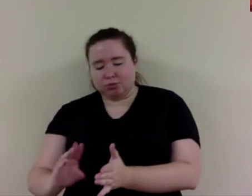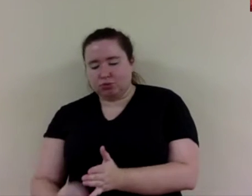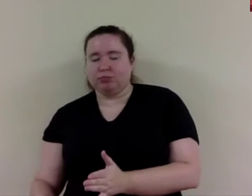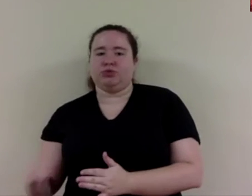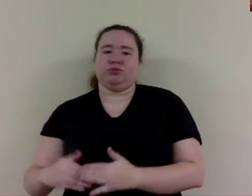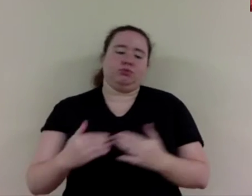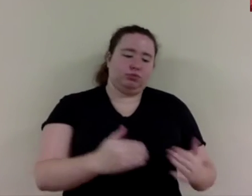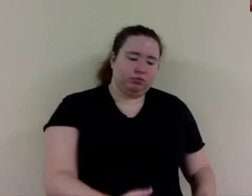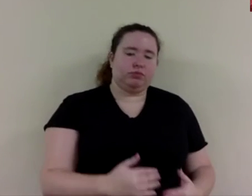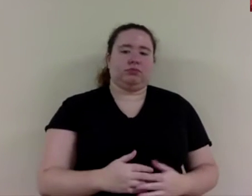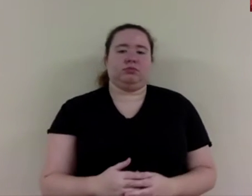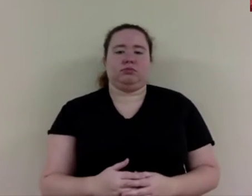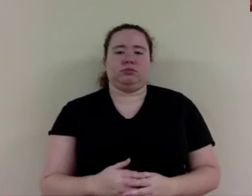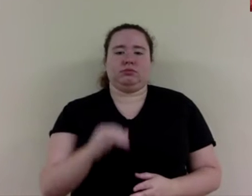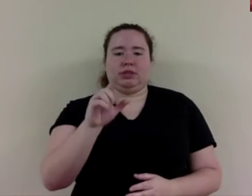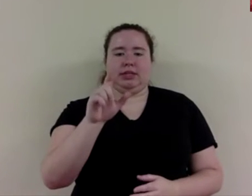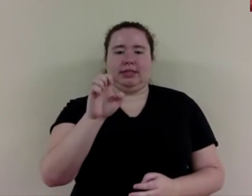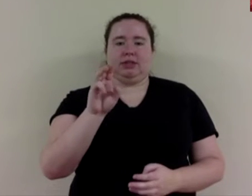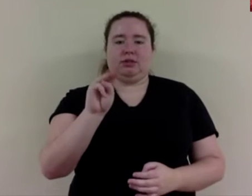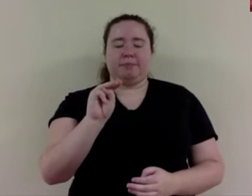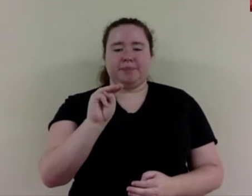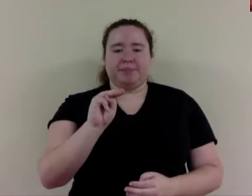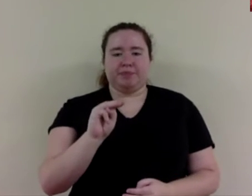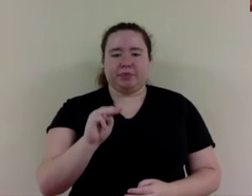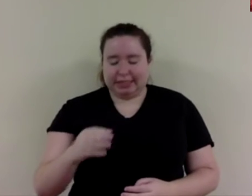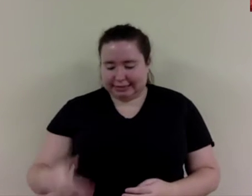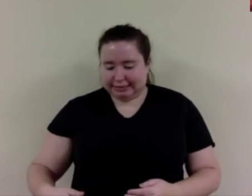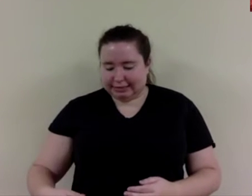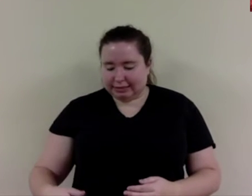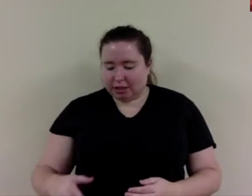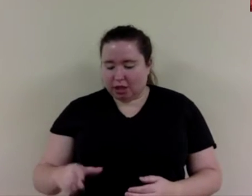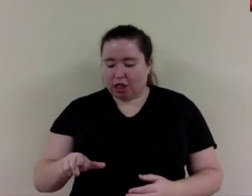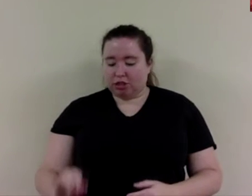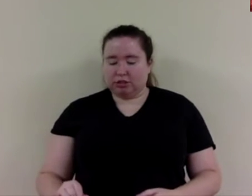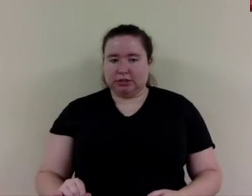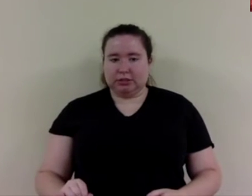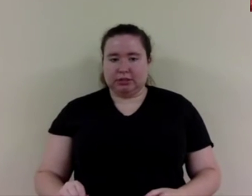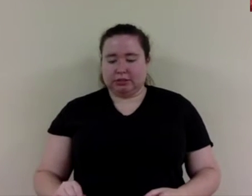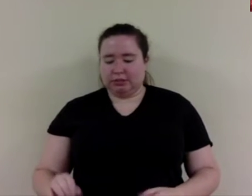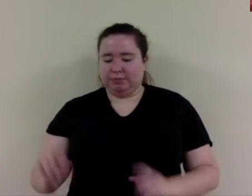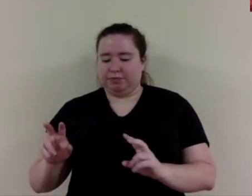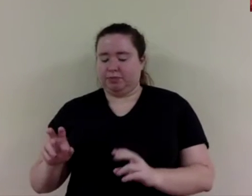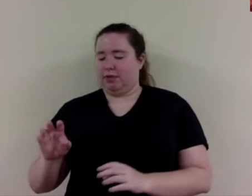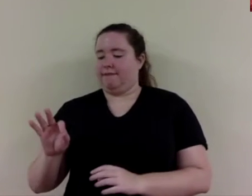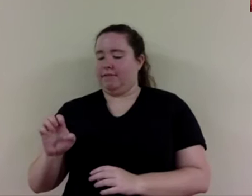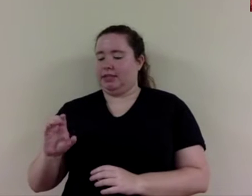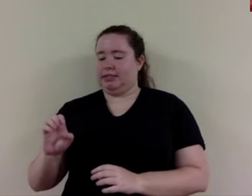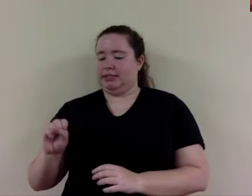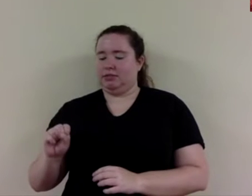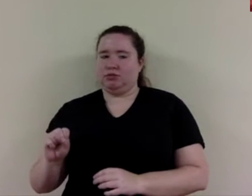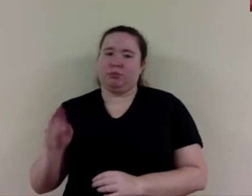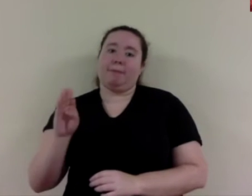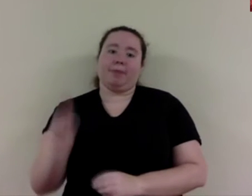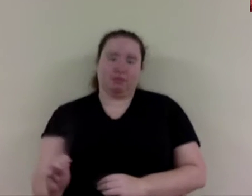what we'll end up with at this point in the ileum and in the first portion of the large intestine will be a material known as feces. This will be undigested